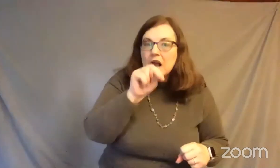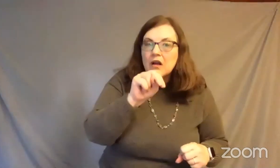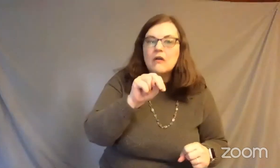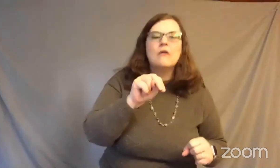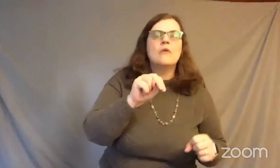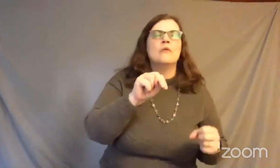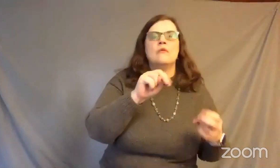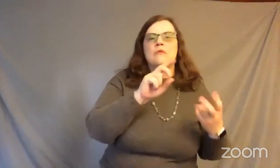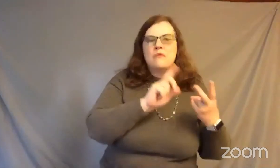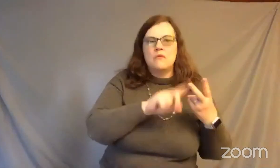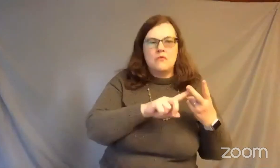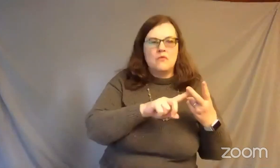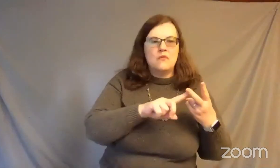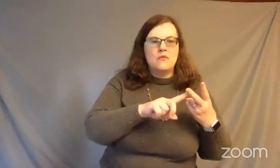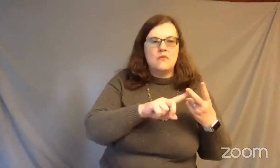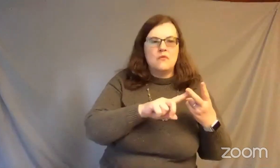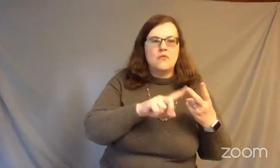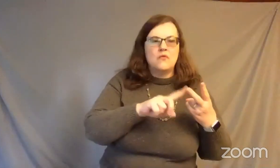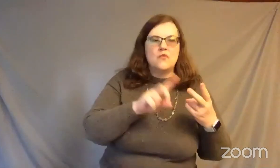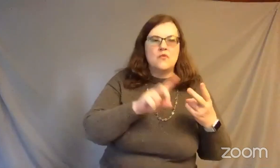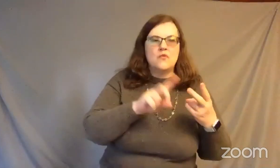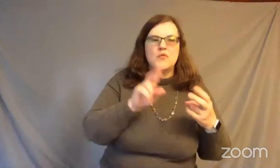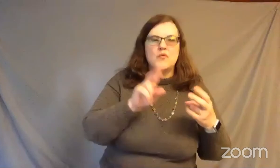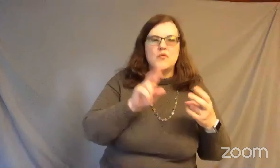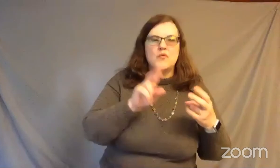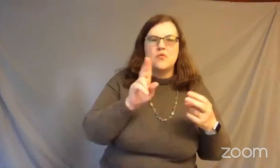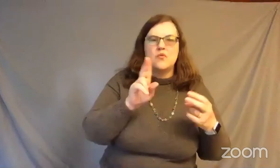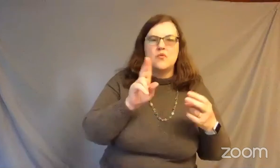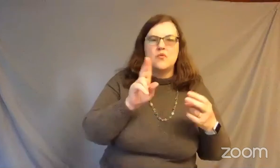As I mentioned, pointing in sign language can be used as a pronoun